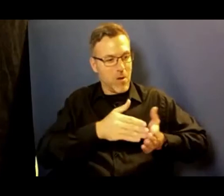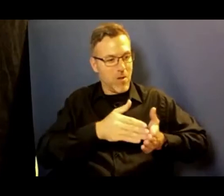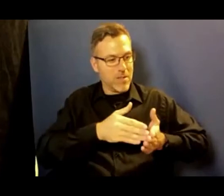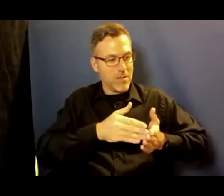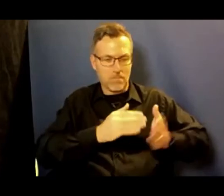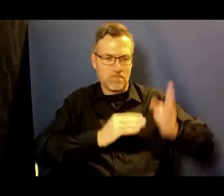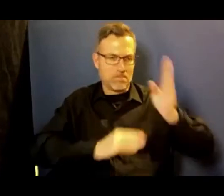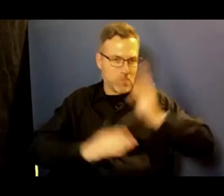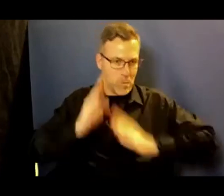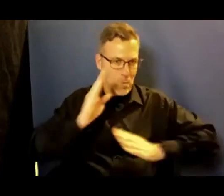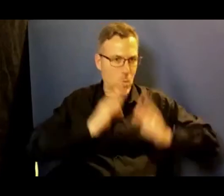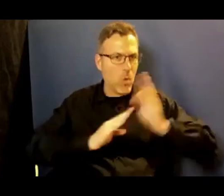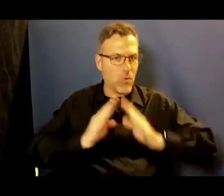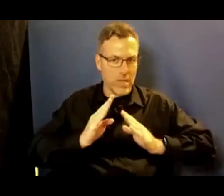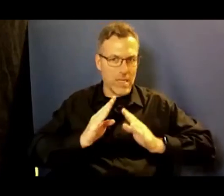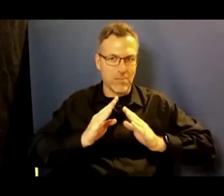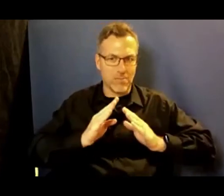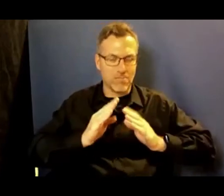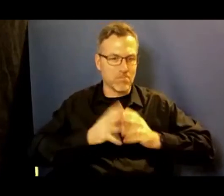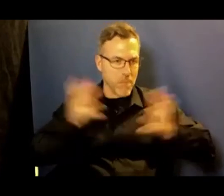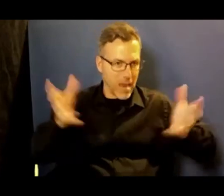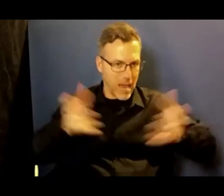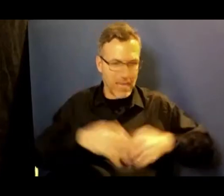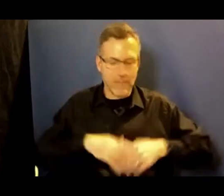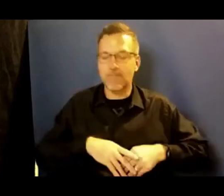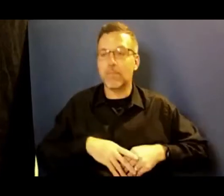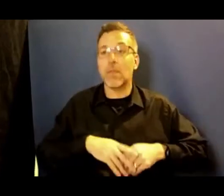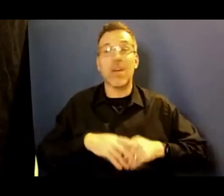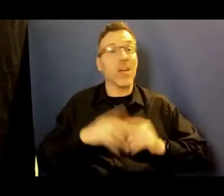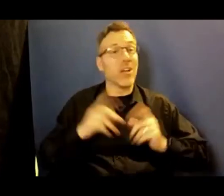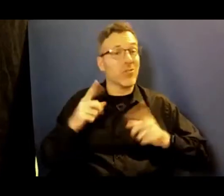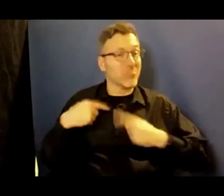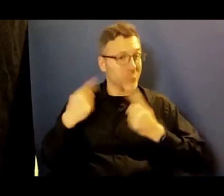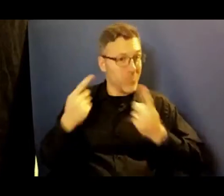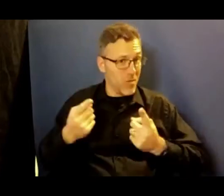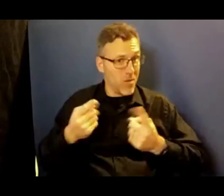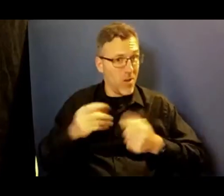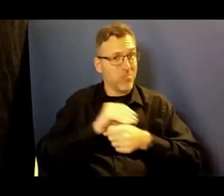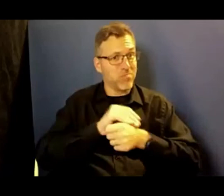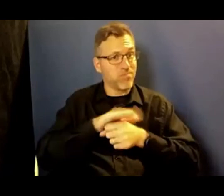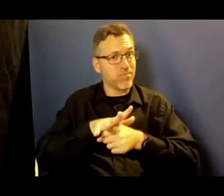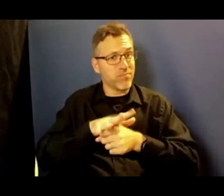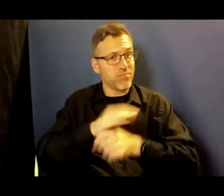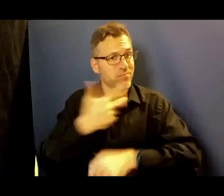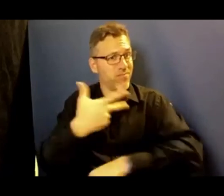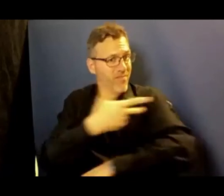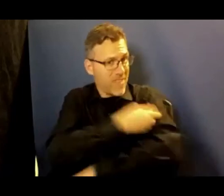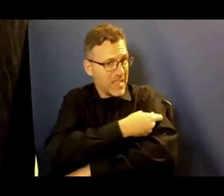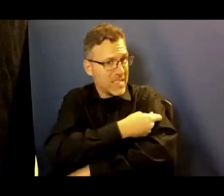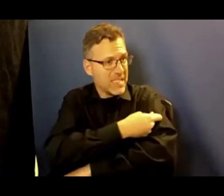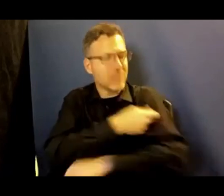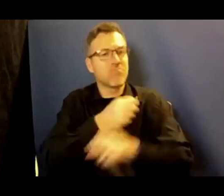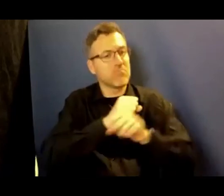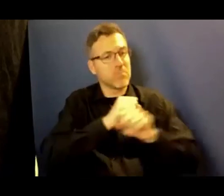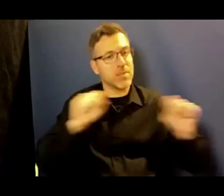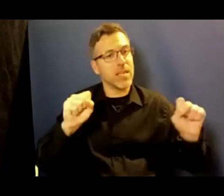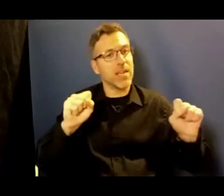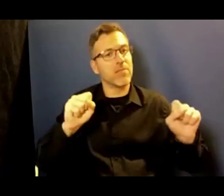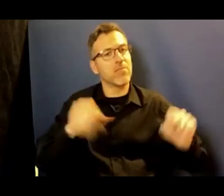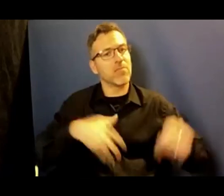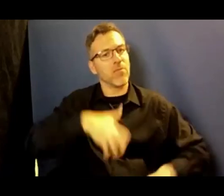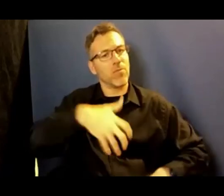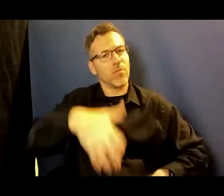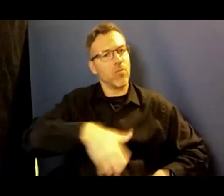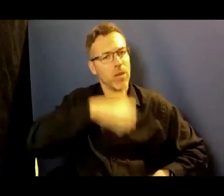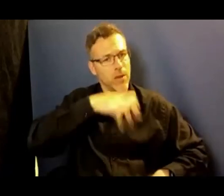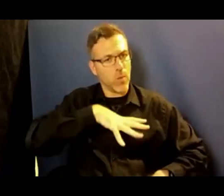The vaccines to date have been incredibly safe in pregnant women. So we have actually, they were excluded